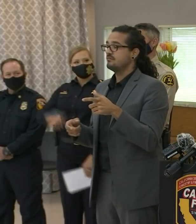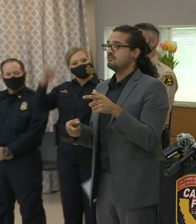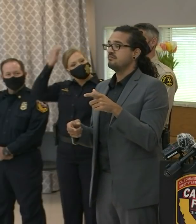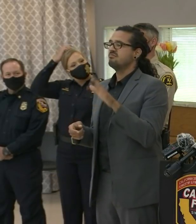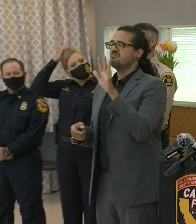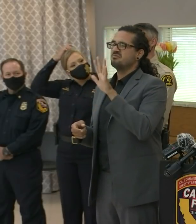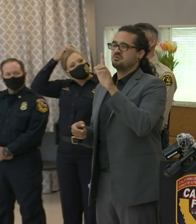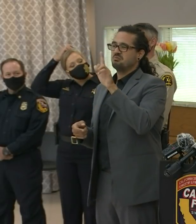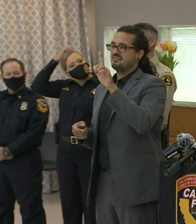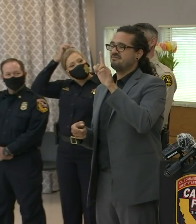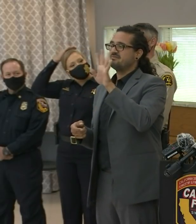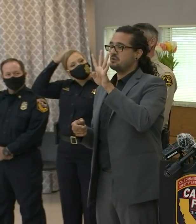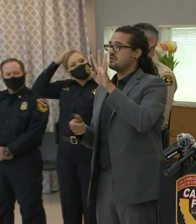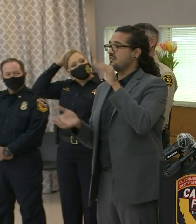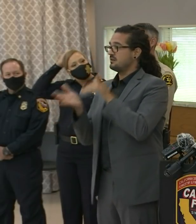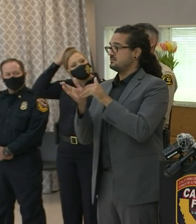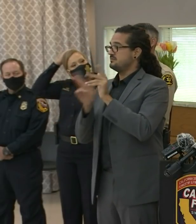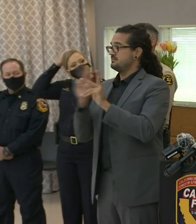been